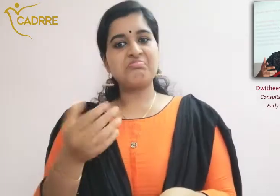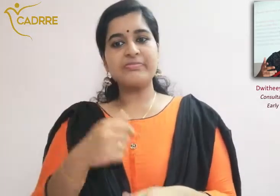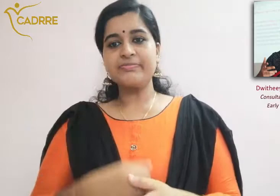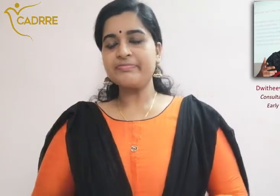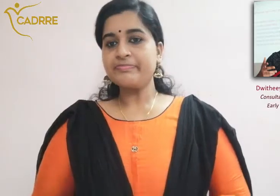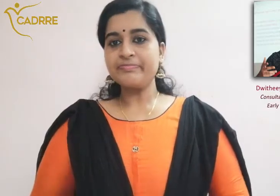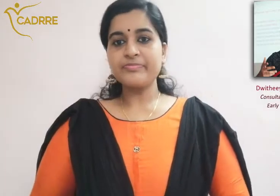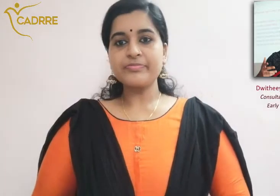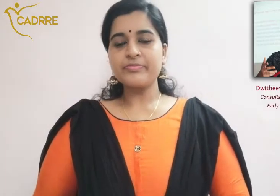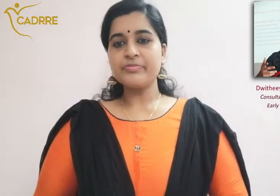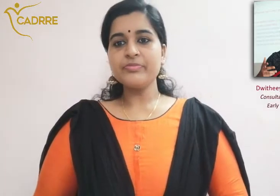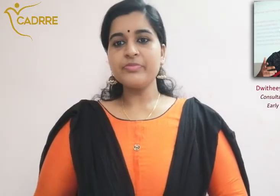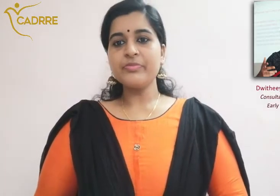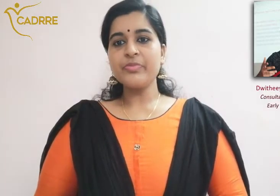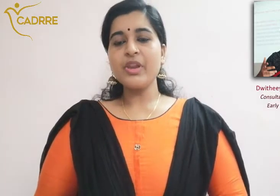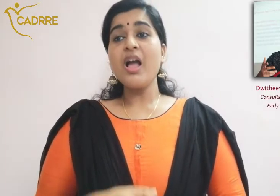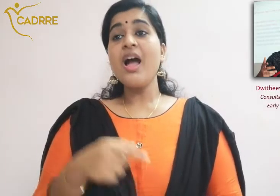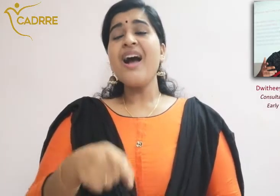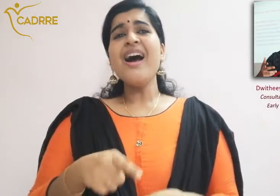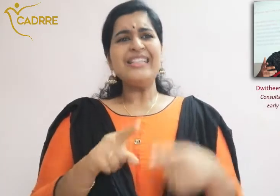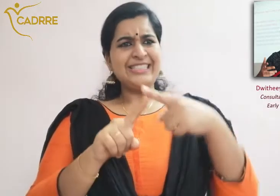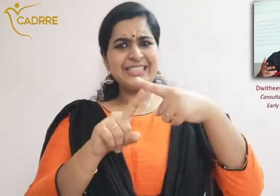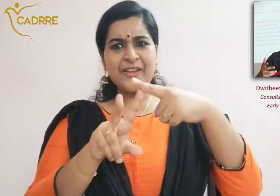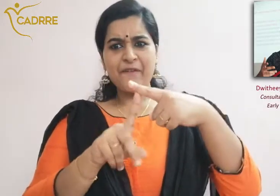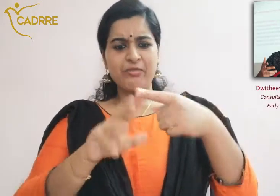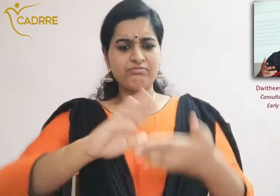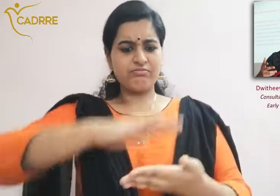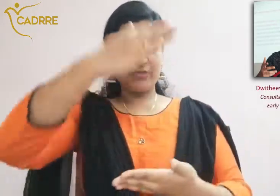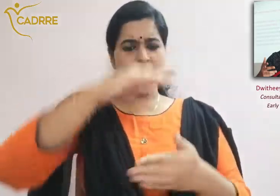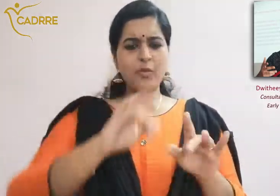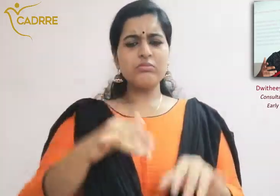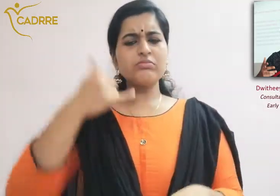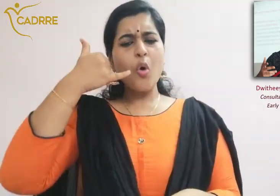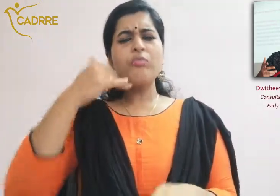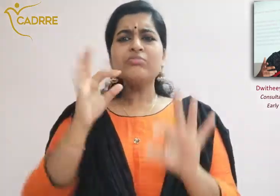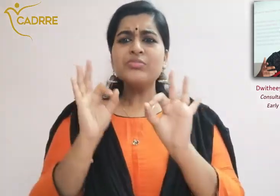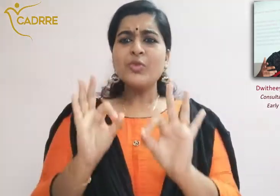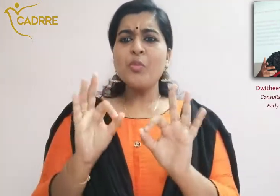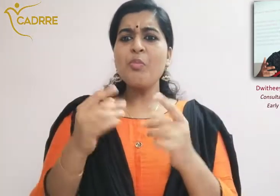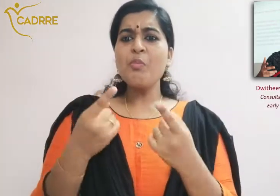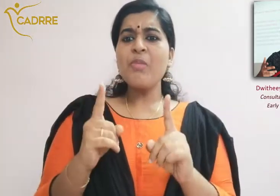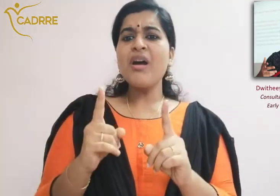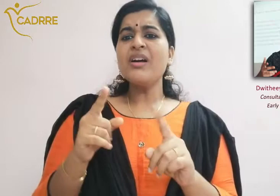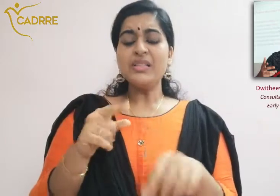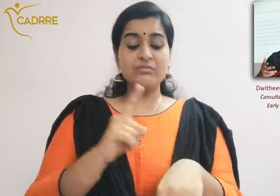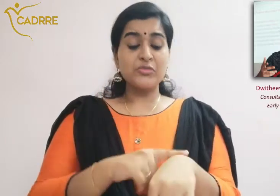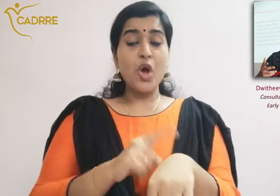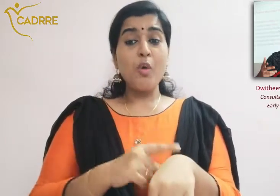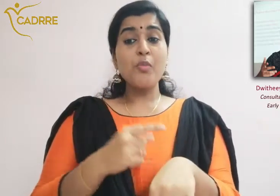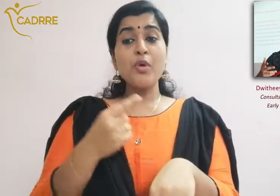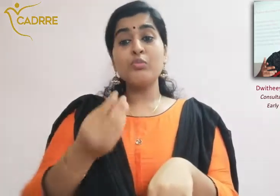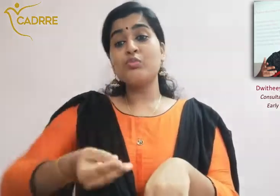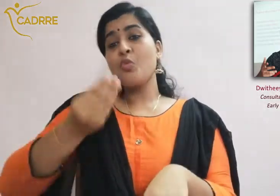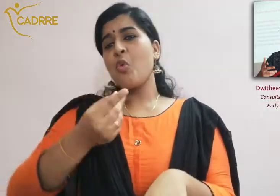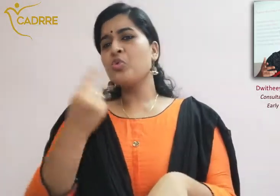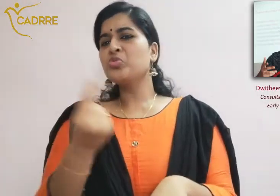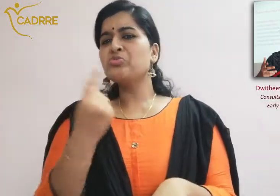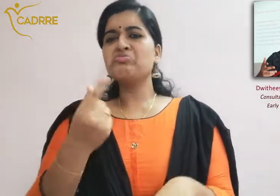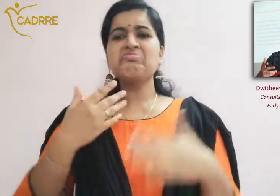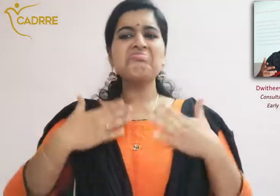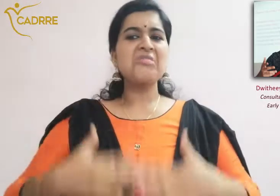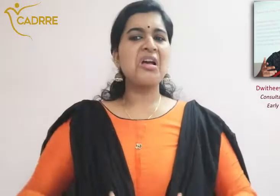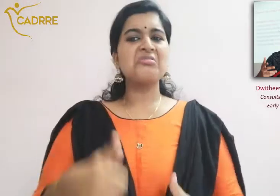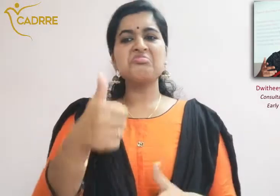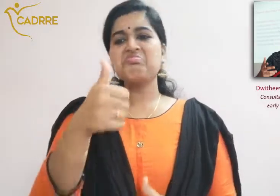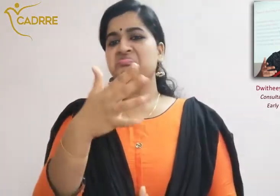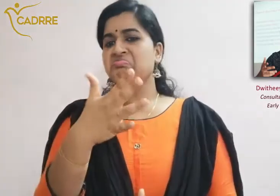TV, etc. Even though these gadgets help you to connect with the rest of the world, this can hammer your